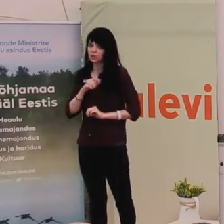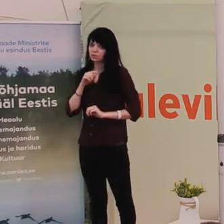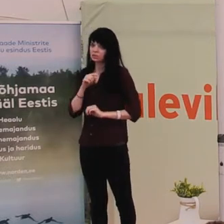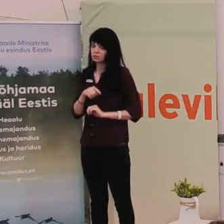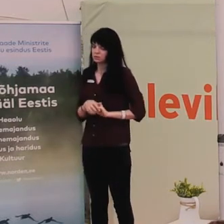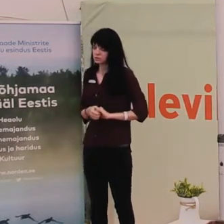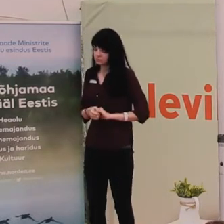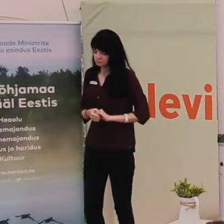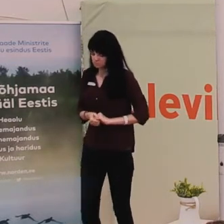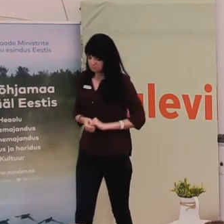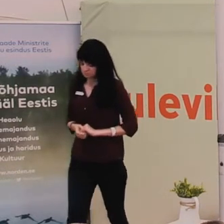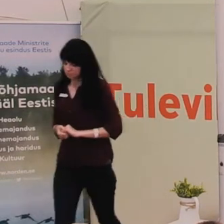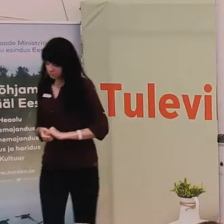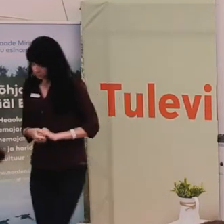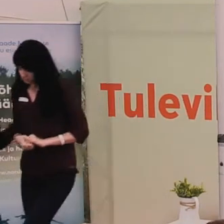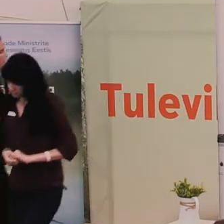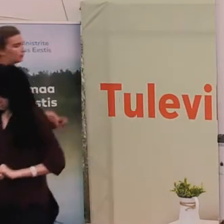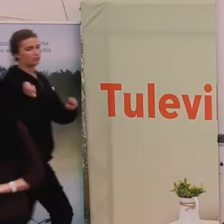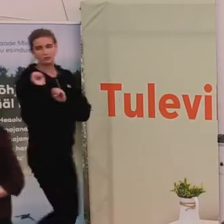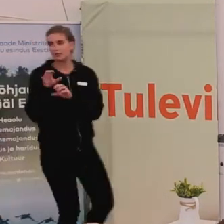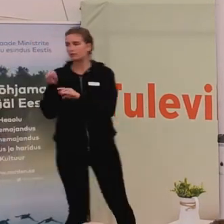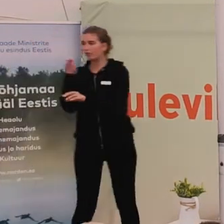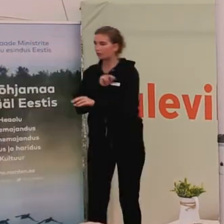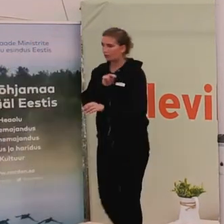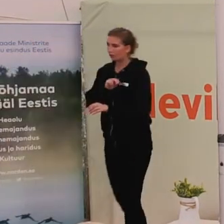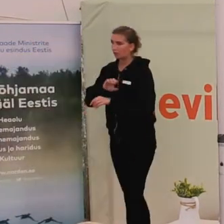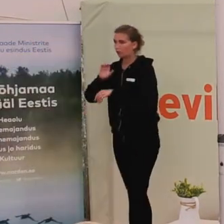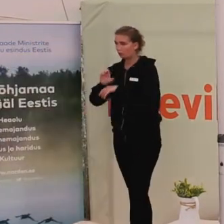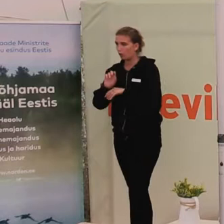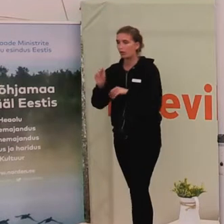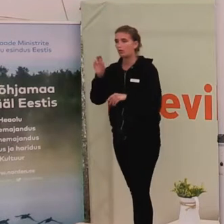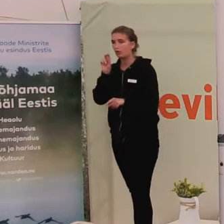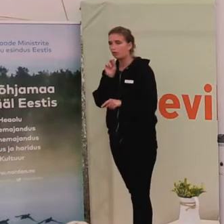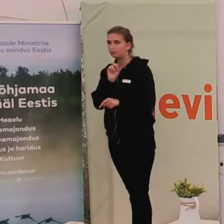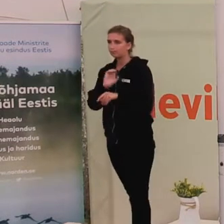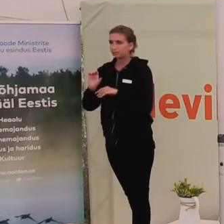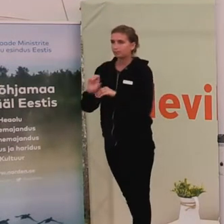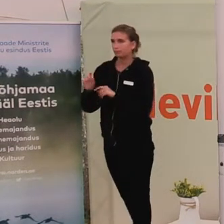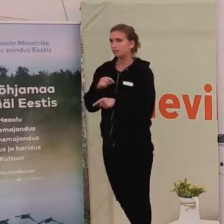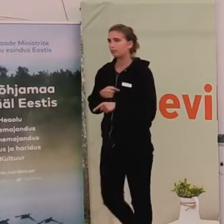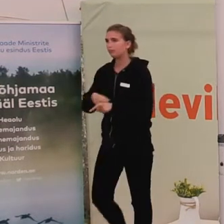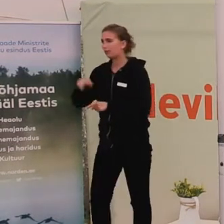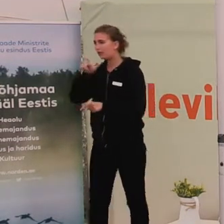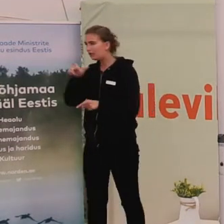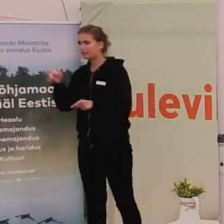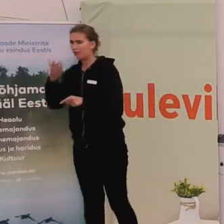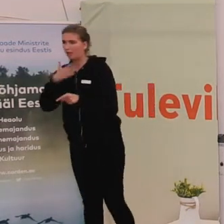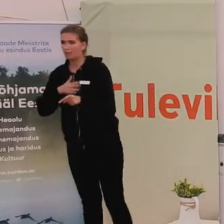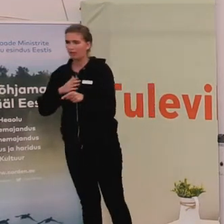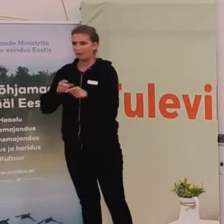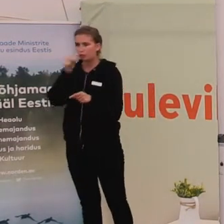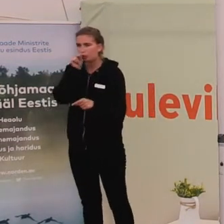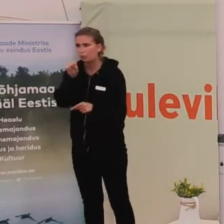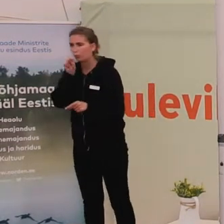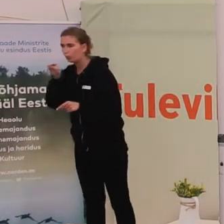mentioned wasting resources or consumerism. So people generally like assigning blame to someone. So my question